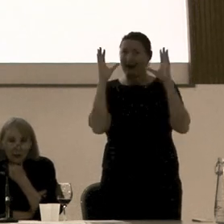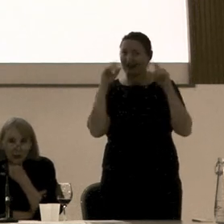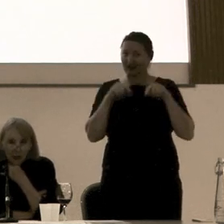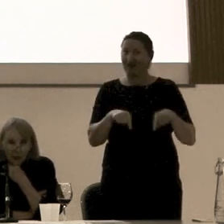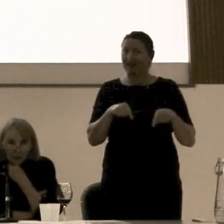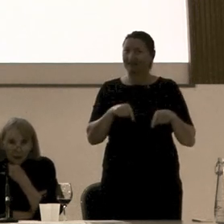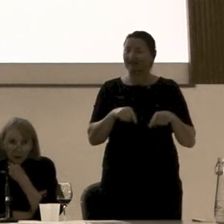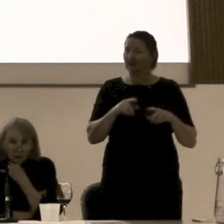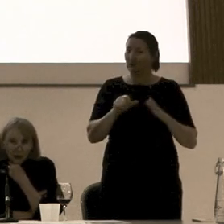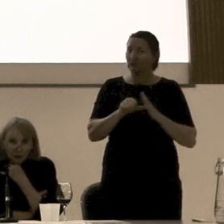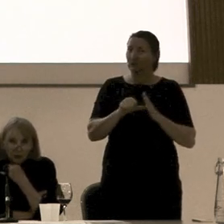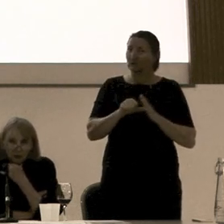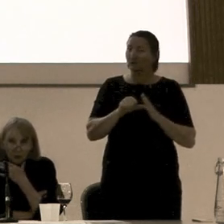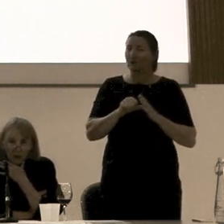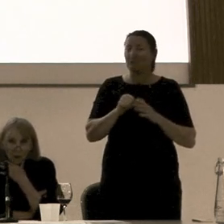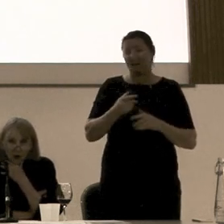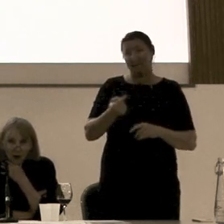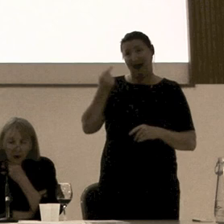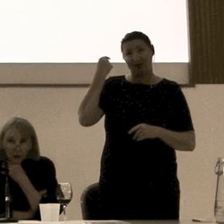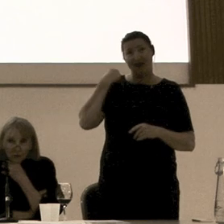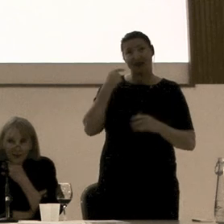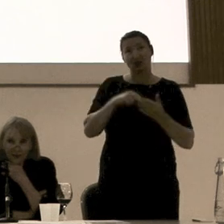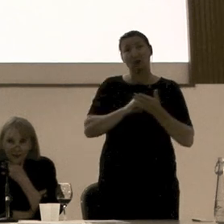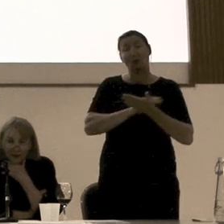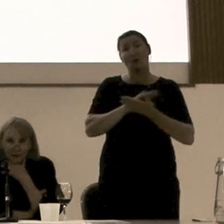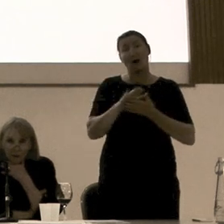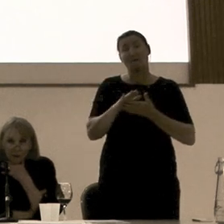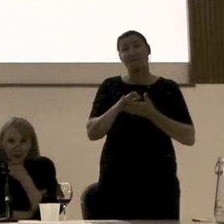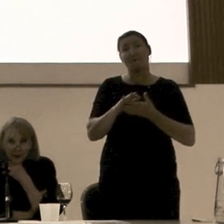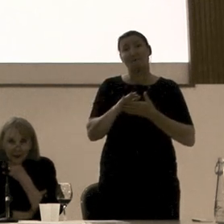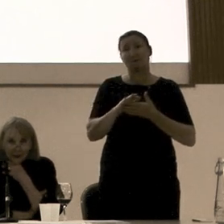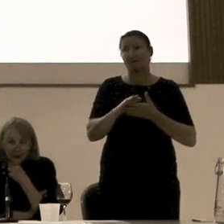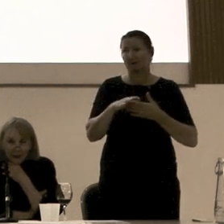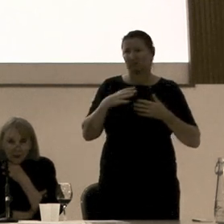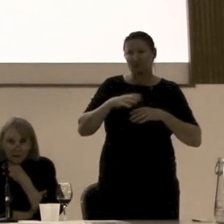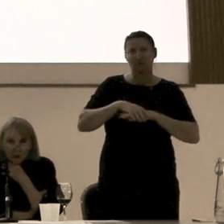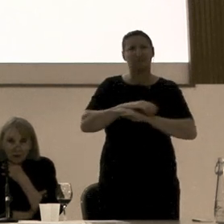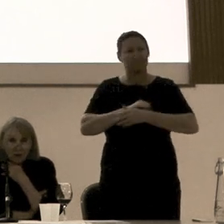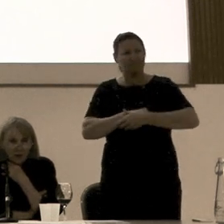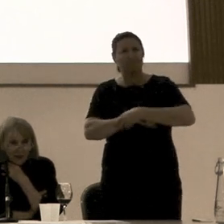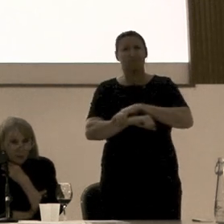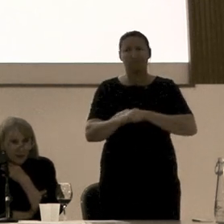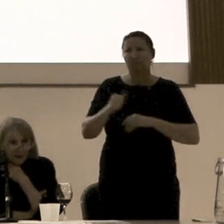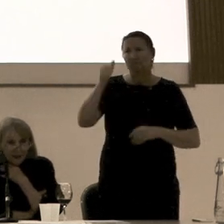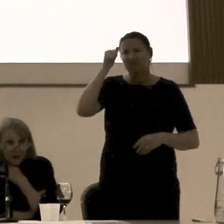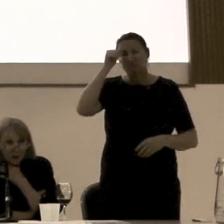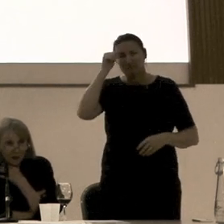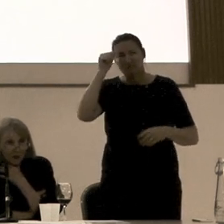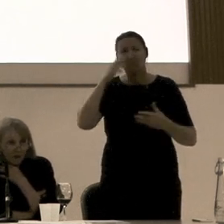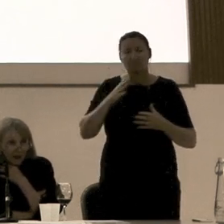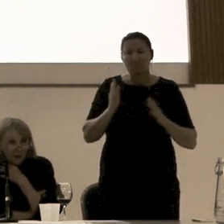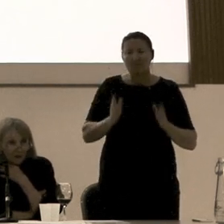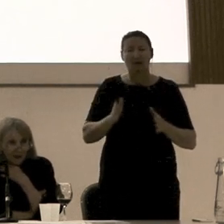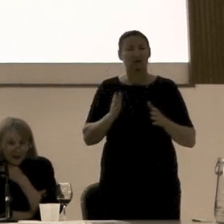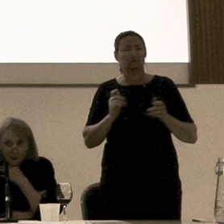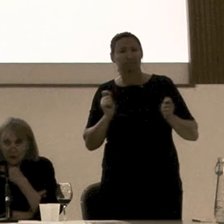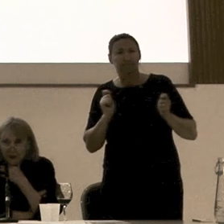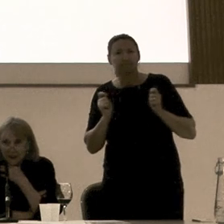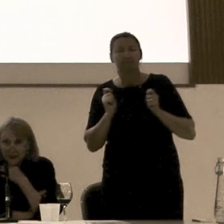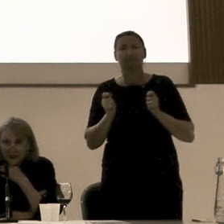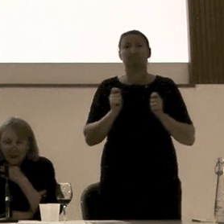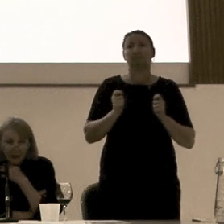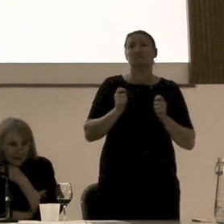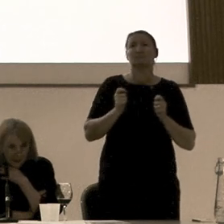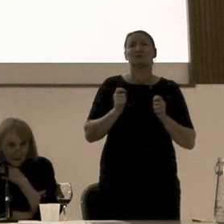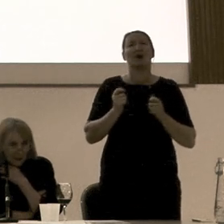doable. But we were in Newham, we were already pretty conscious that we needed to do a lot around race